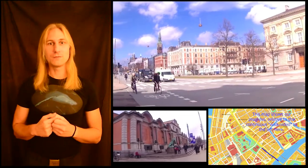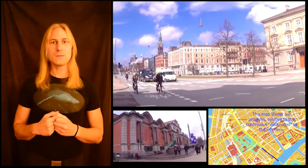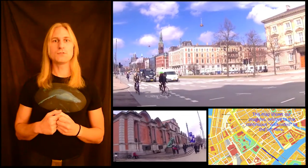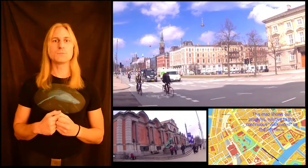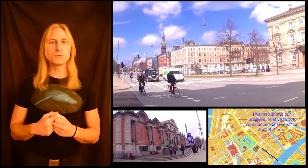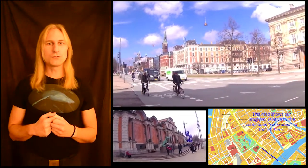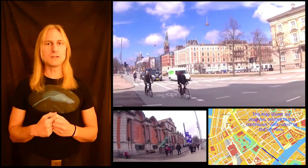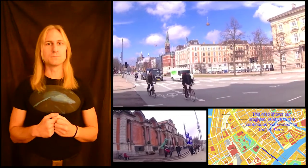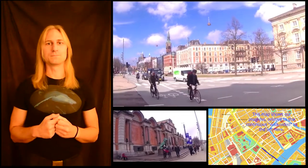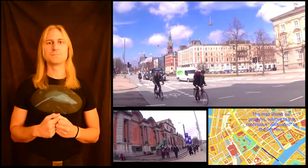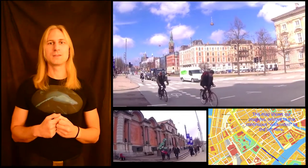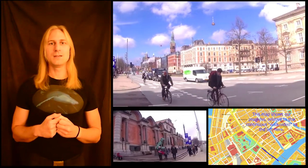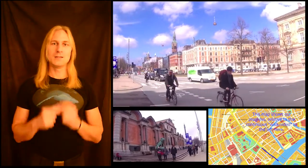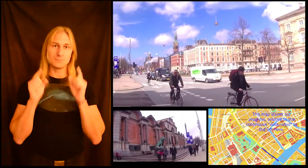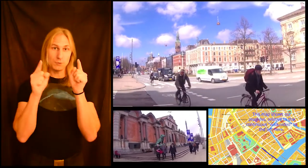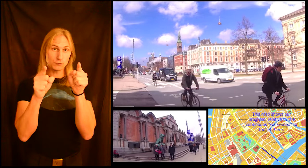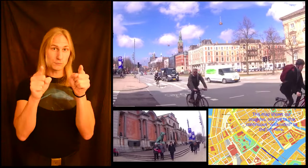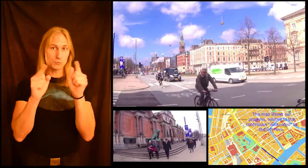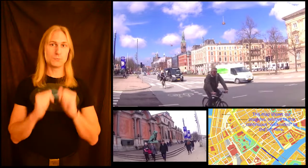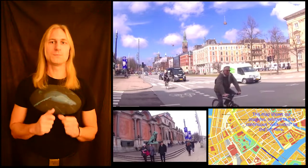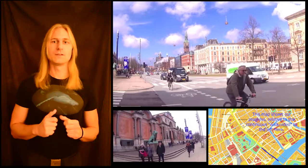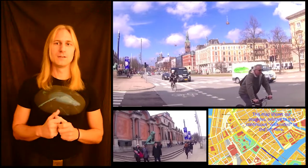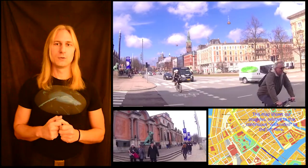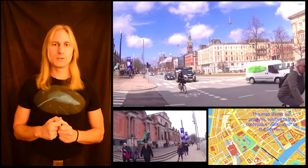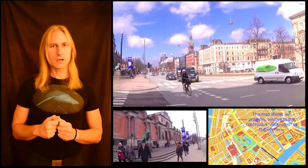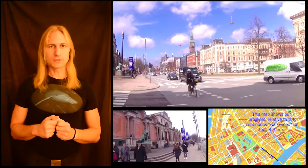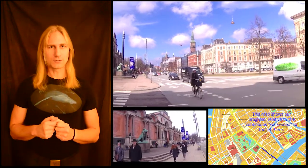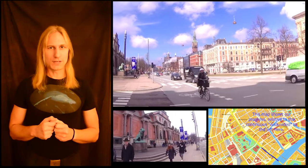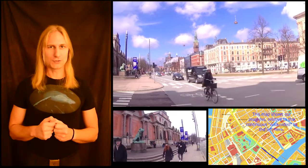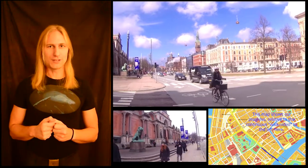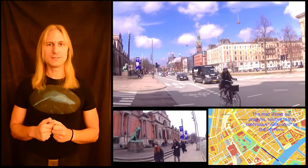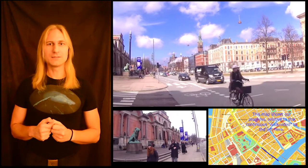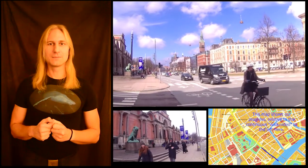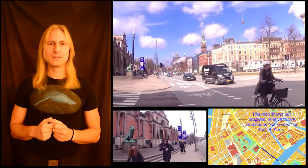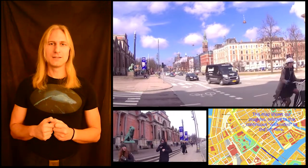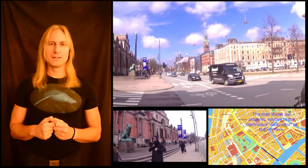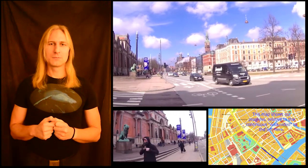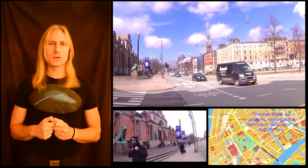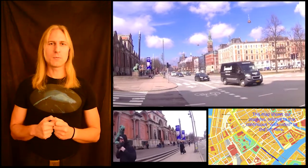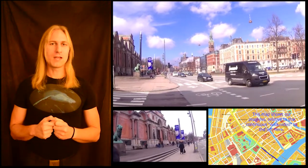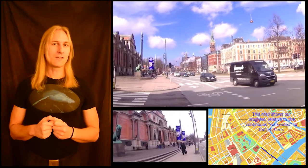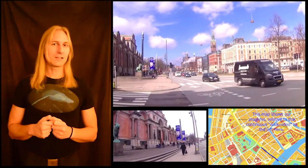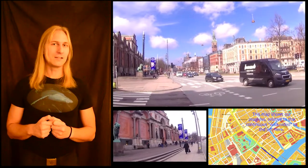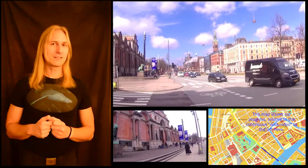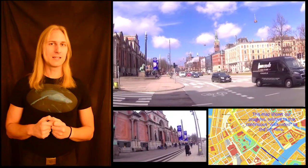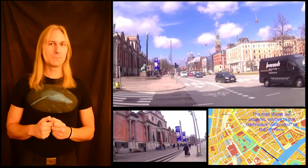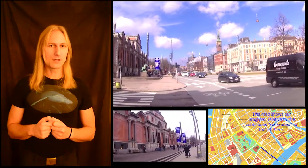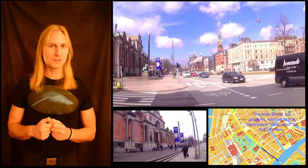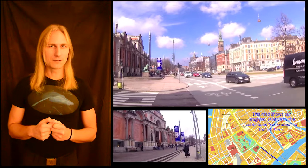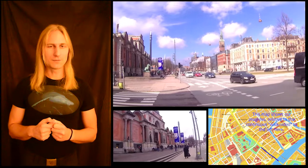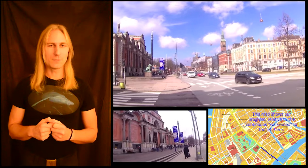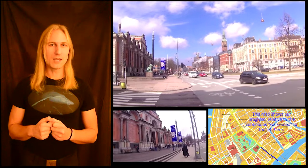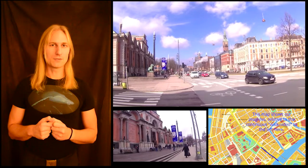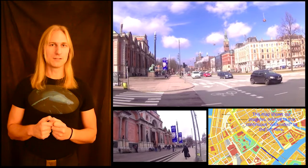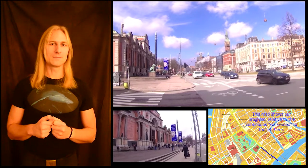a famous museum. Most of you, regardless of nationality, probably have at least a